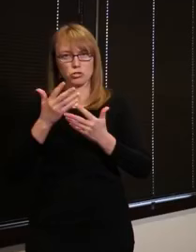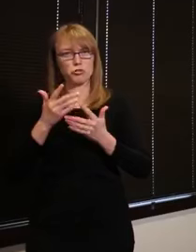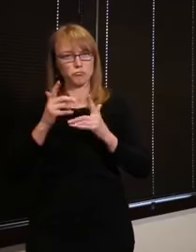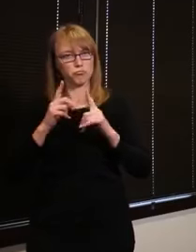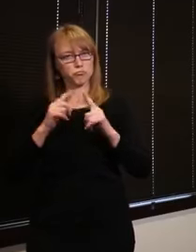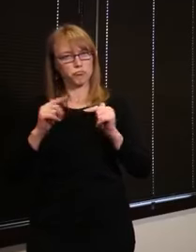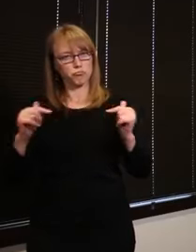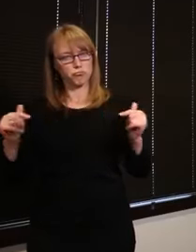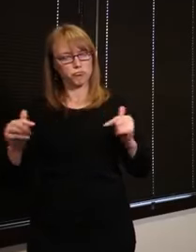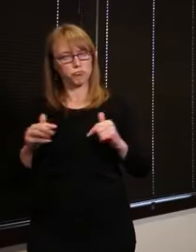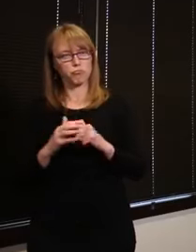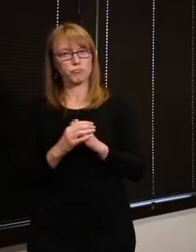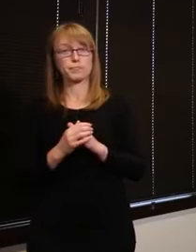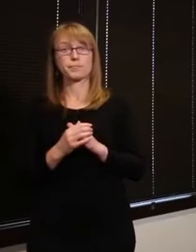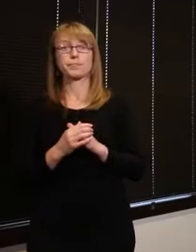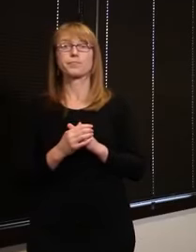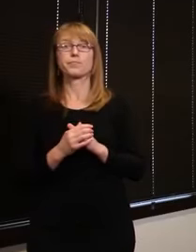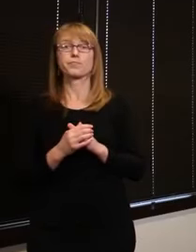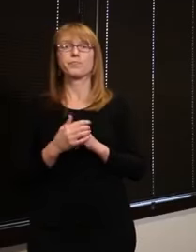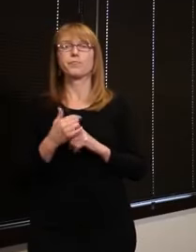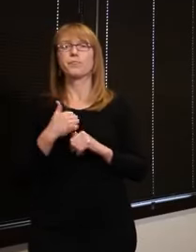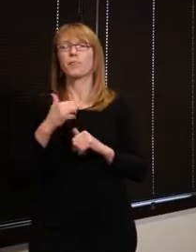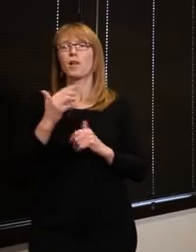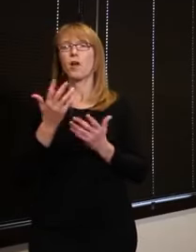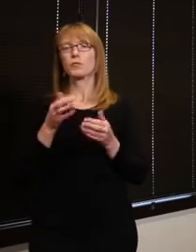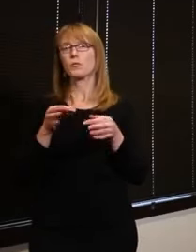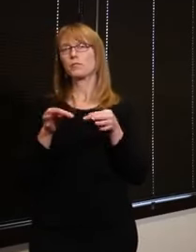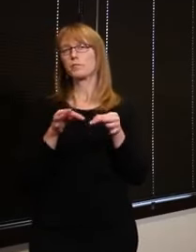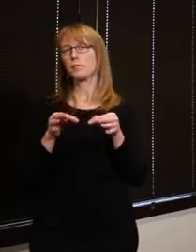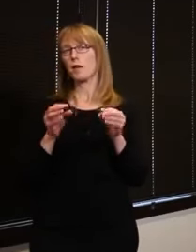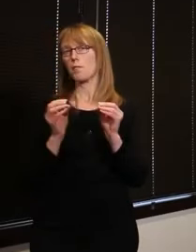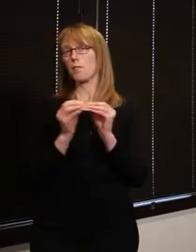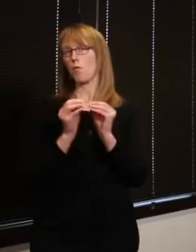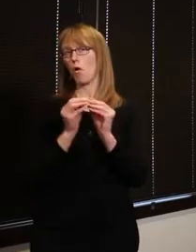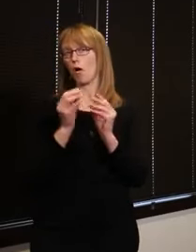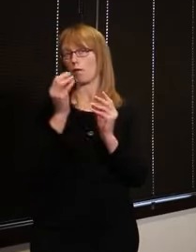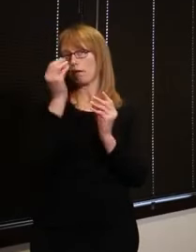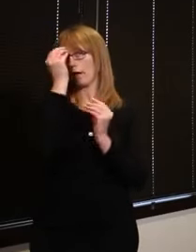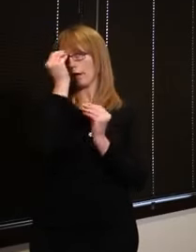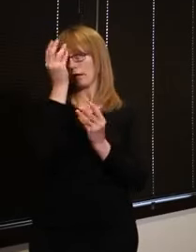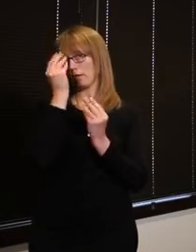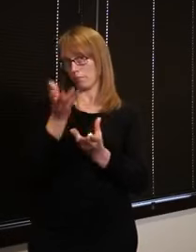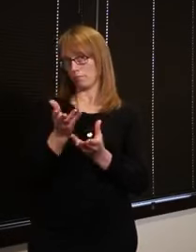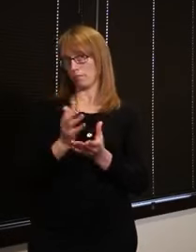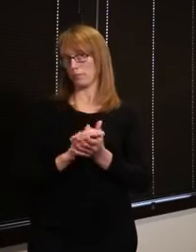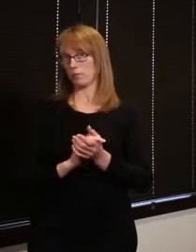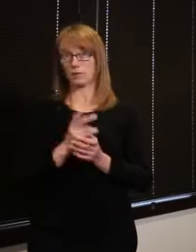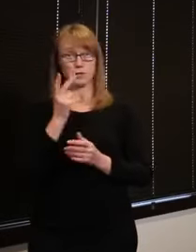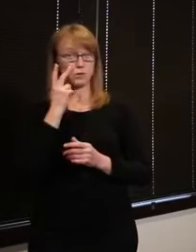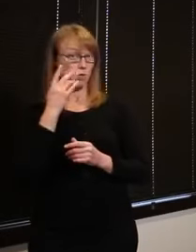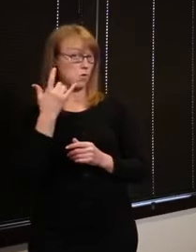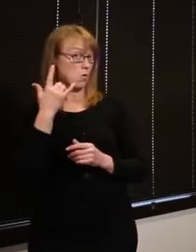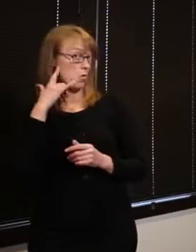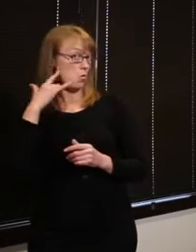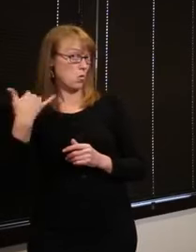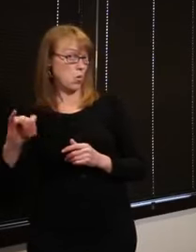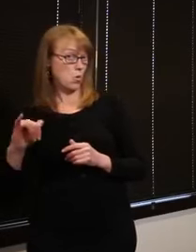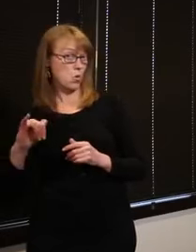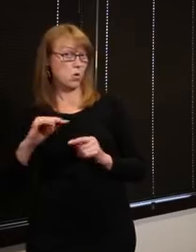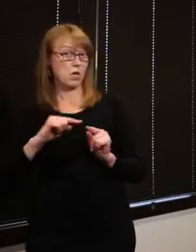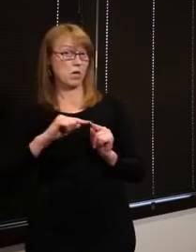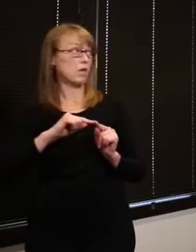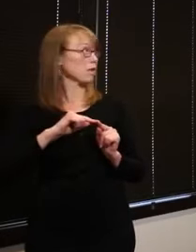explain the lines that you're going to see on this graph a little bit more. So the gold line that you see there is what we call our worst case